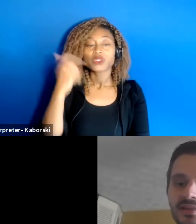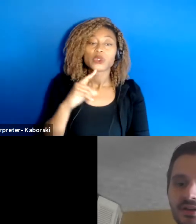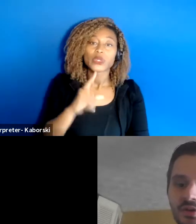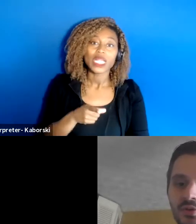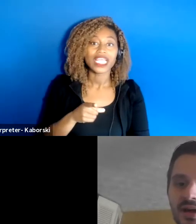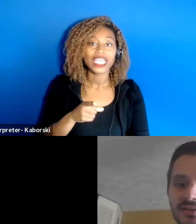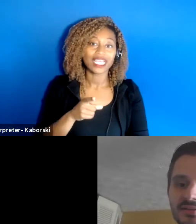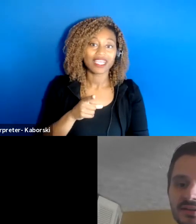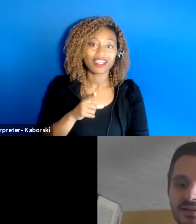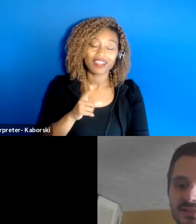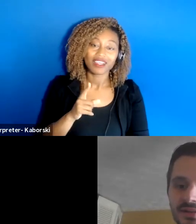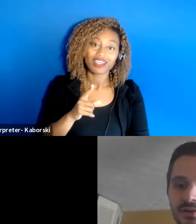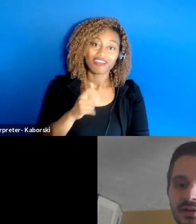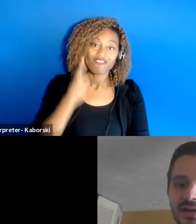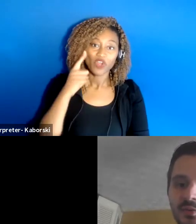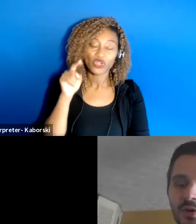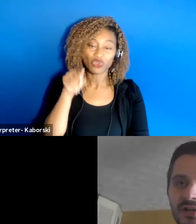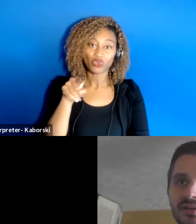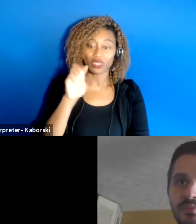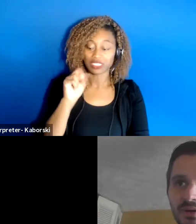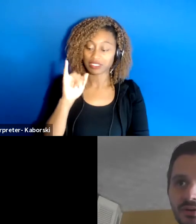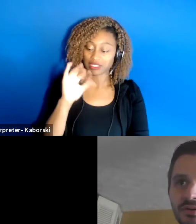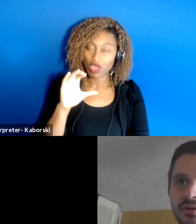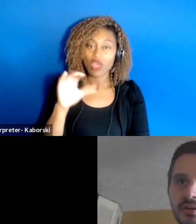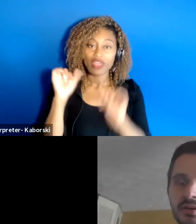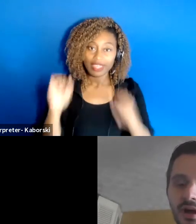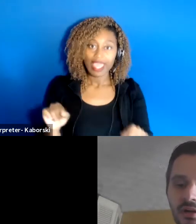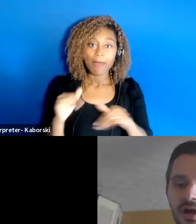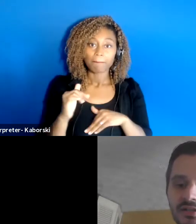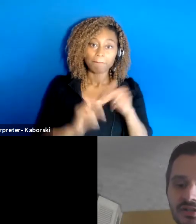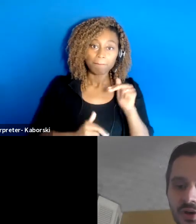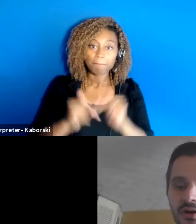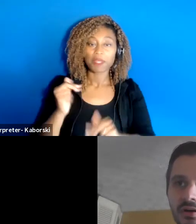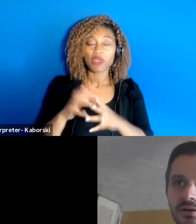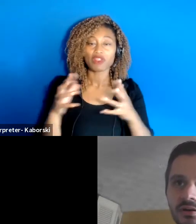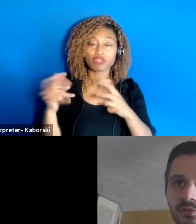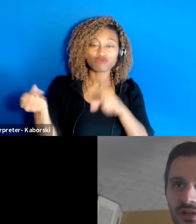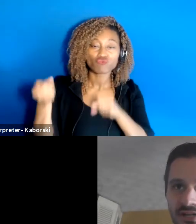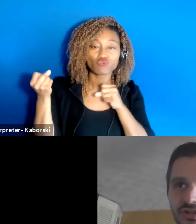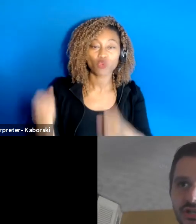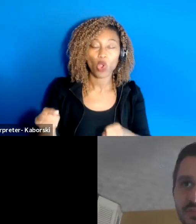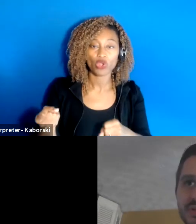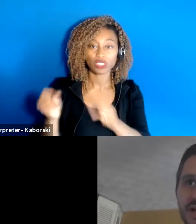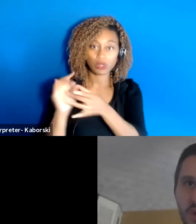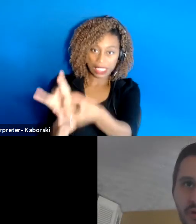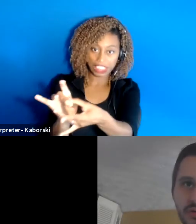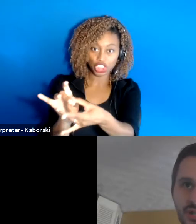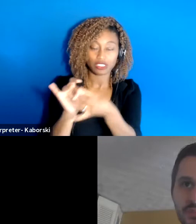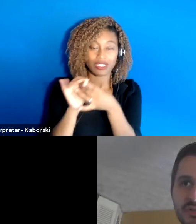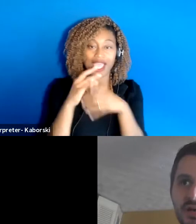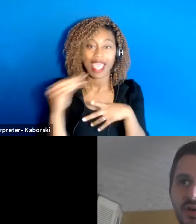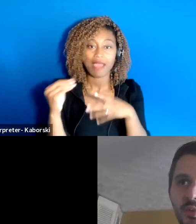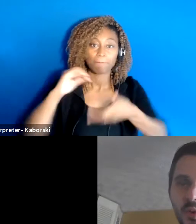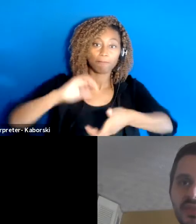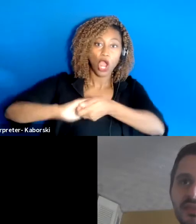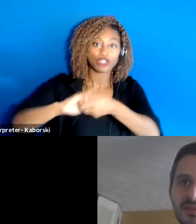a way that you as a silk can really build a lot stronger relationships and